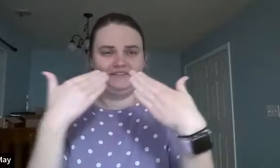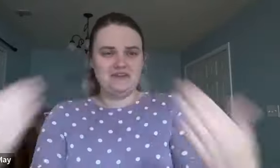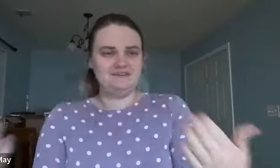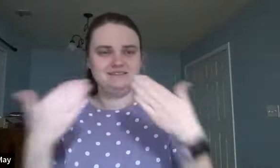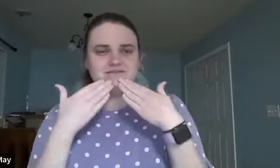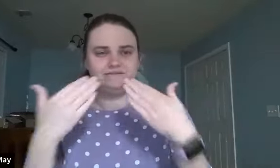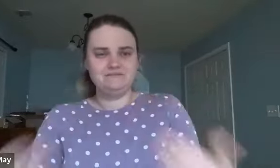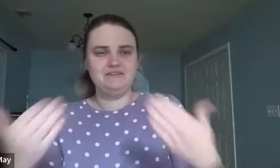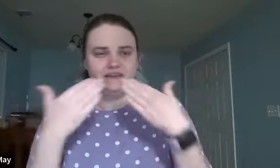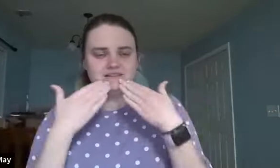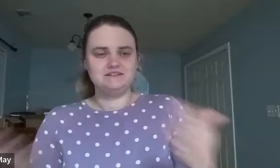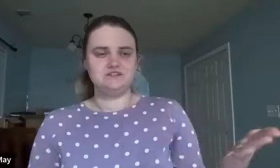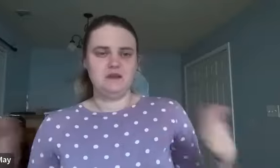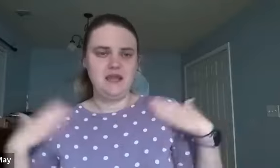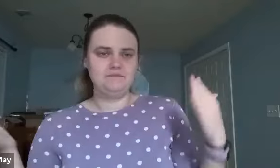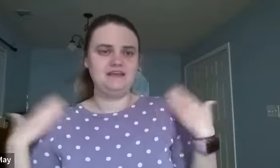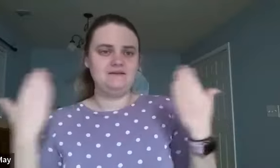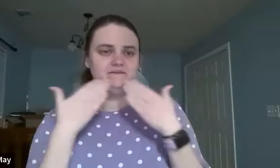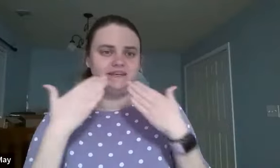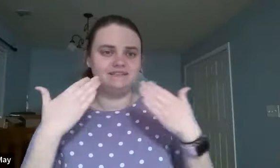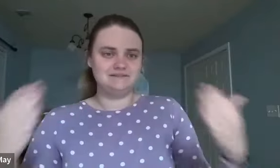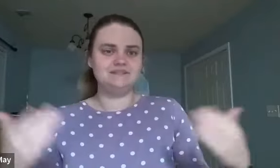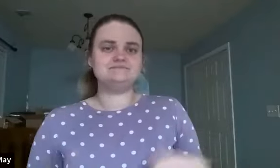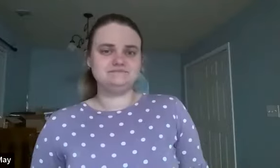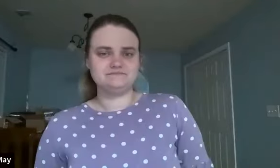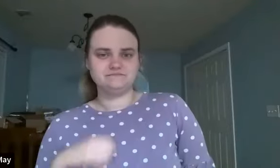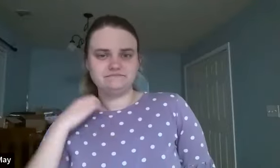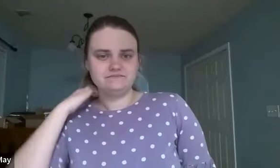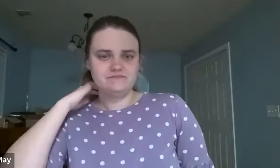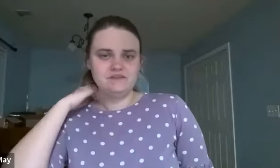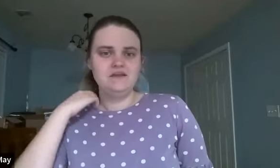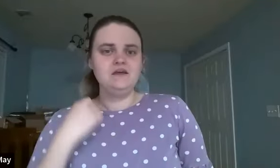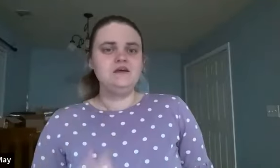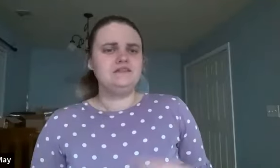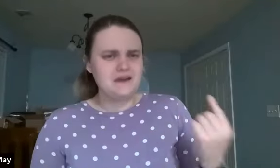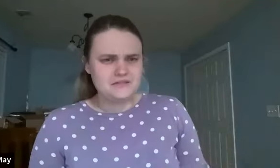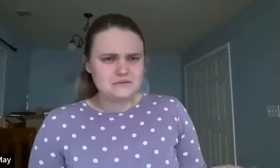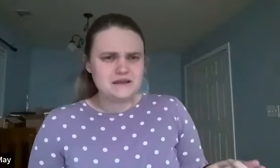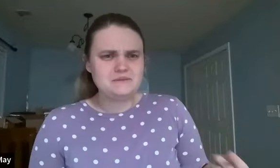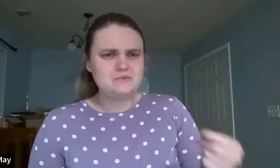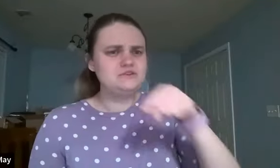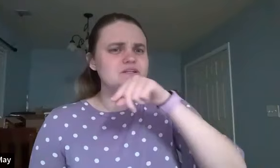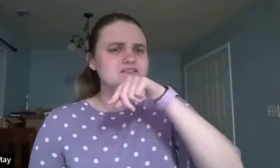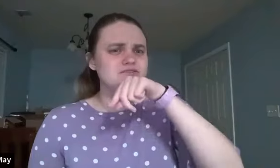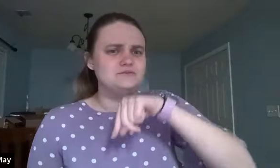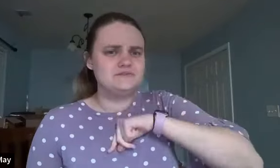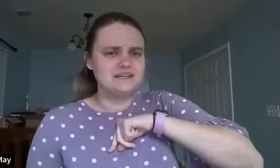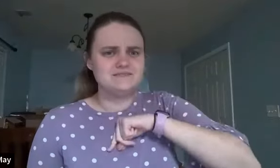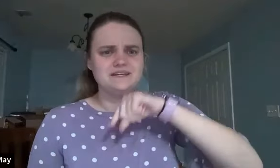thanks, many thanks. So happy Thanksgiving. The other way people will do it is they'll do Thanksgiving is